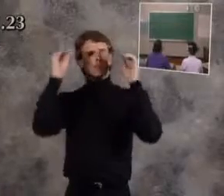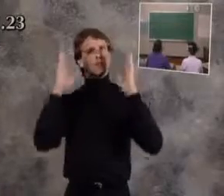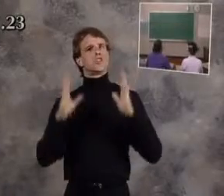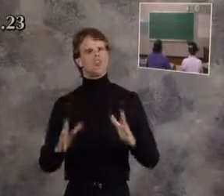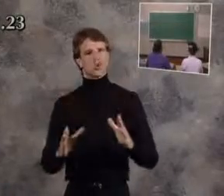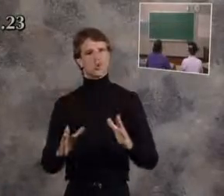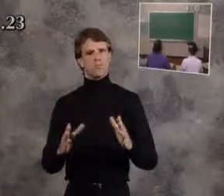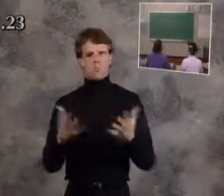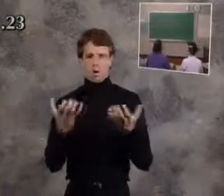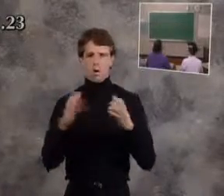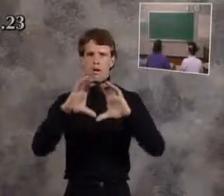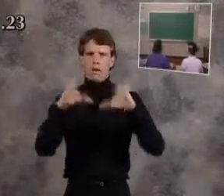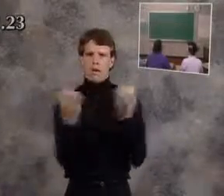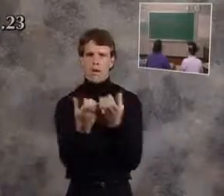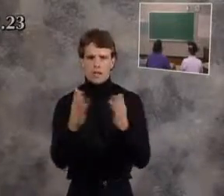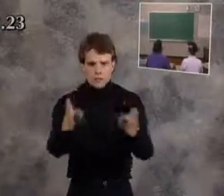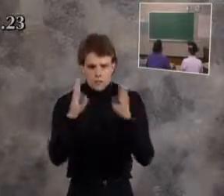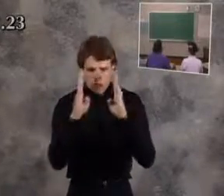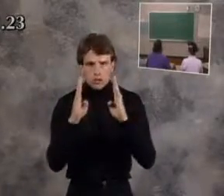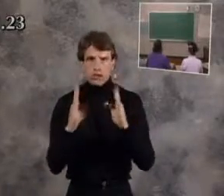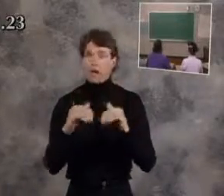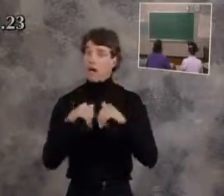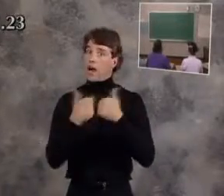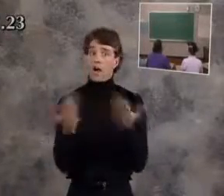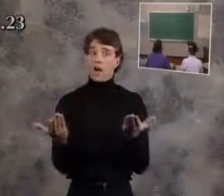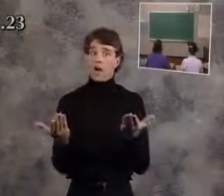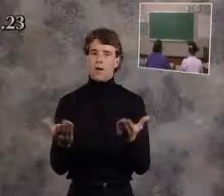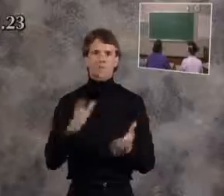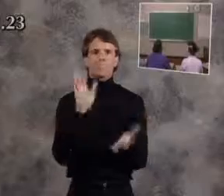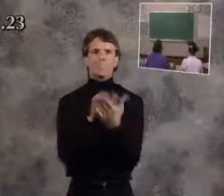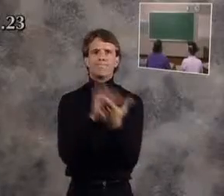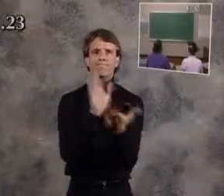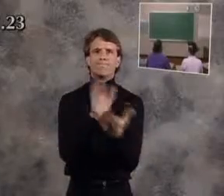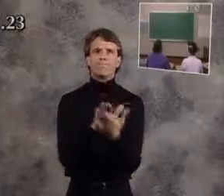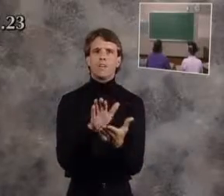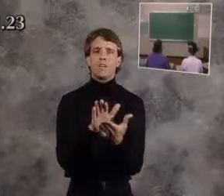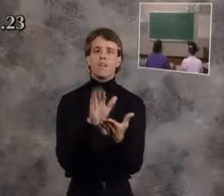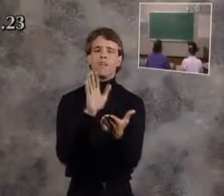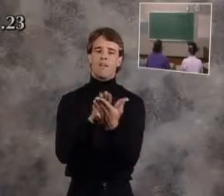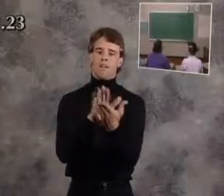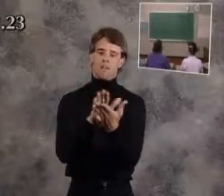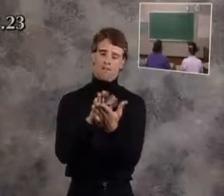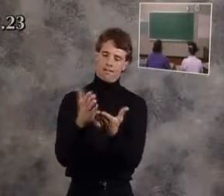When a teacher wants the class's attention, she claps her hands.